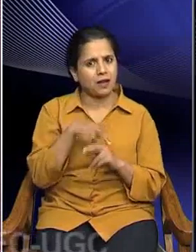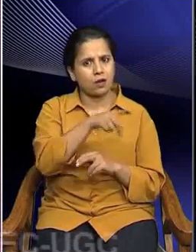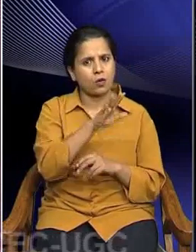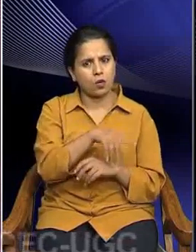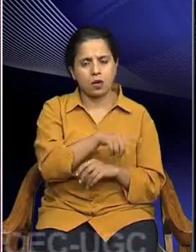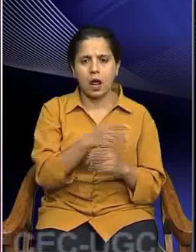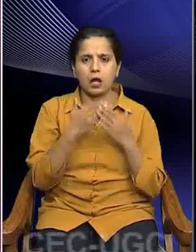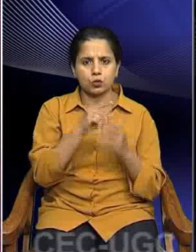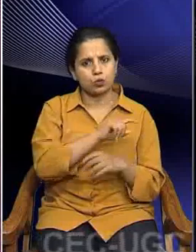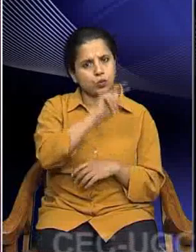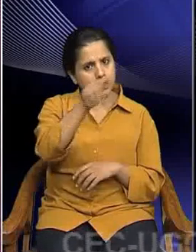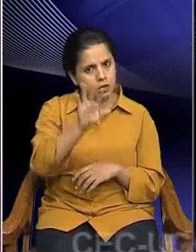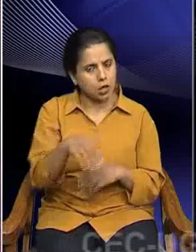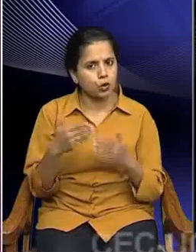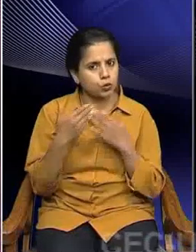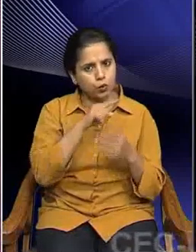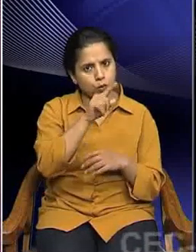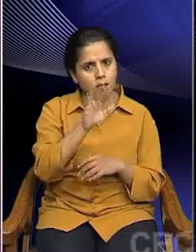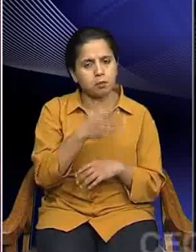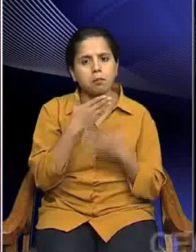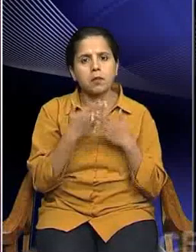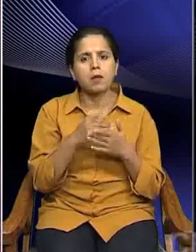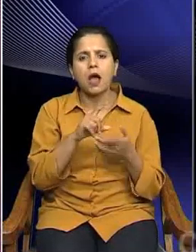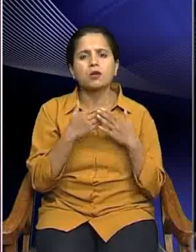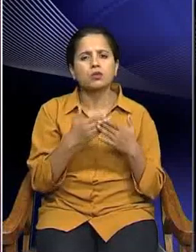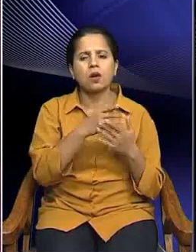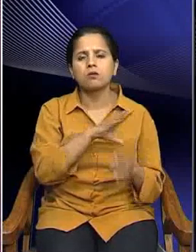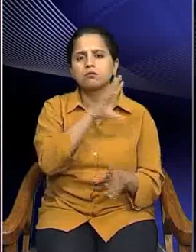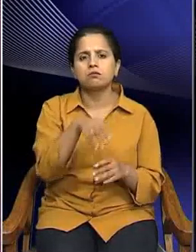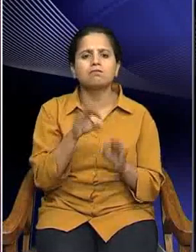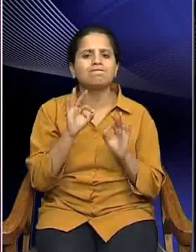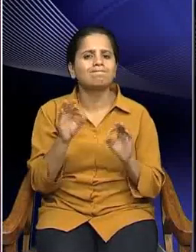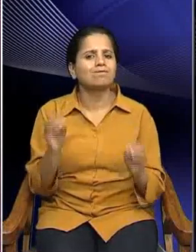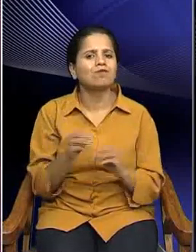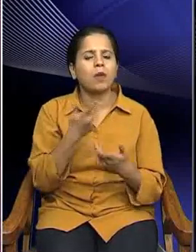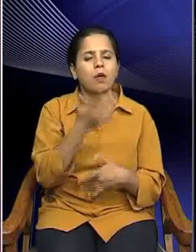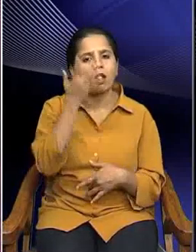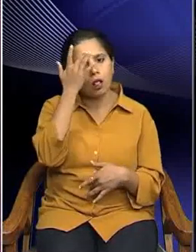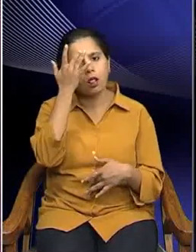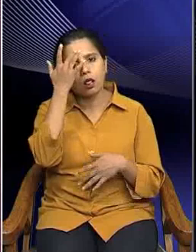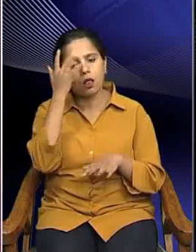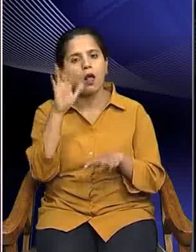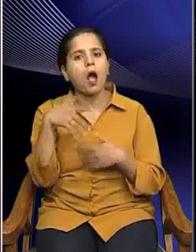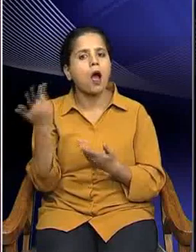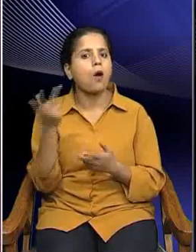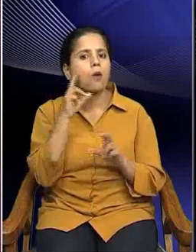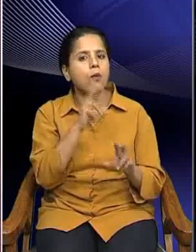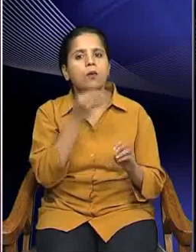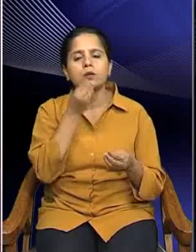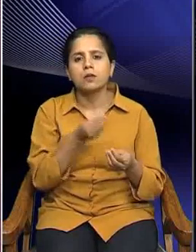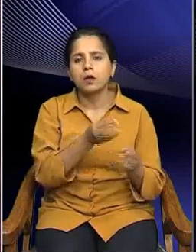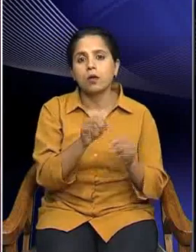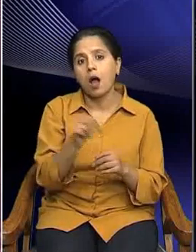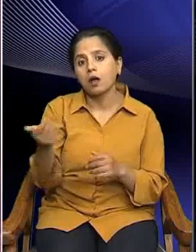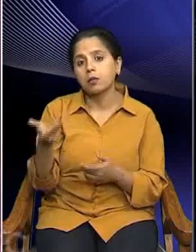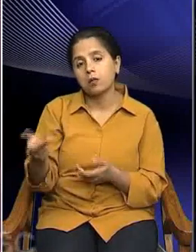to education or schools, maybe their educational performance may not be as well as compared to the other kid who